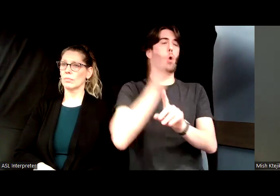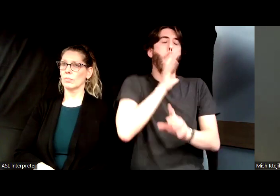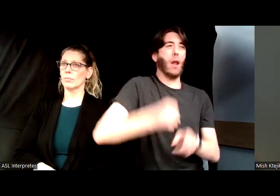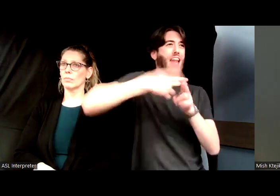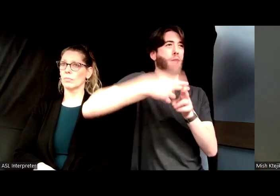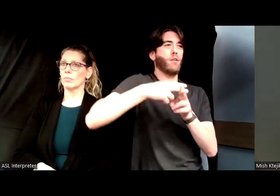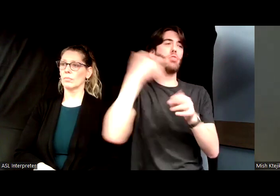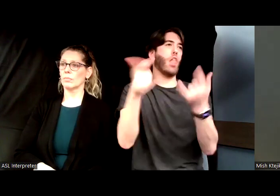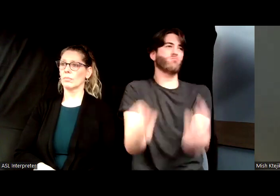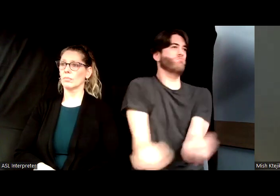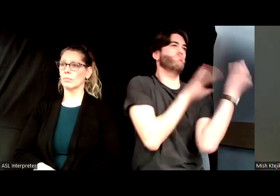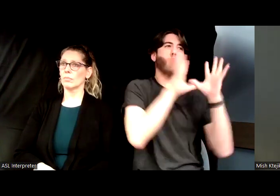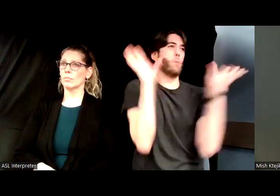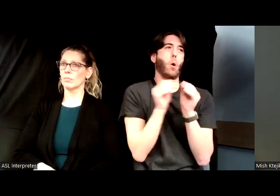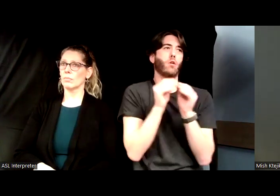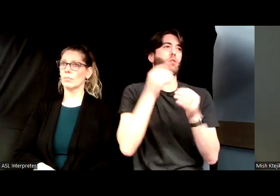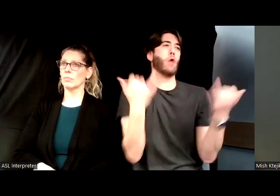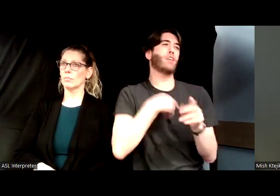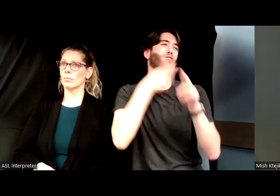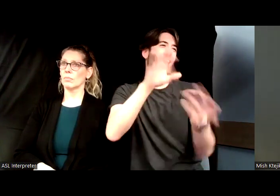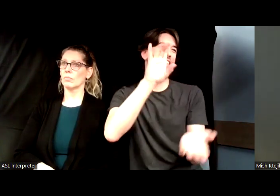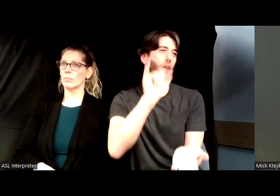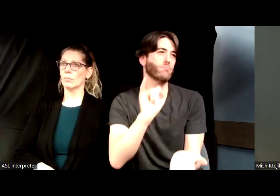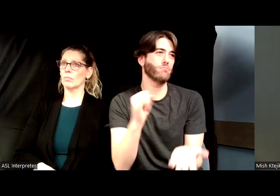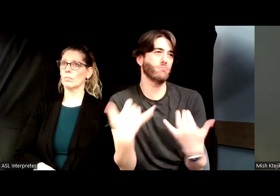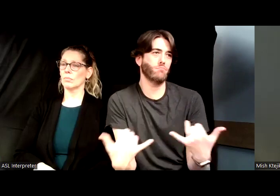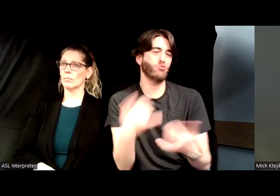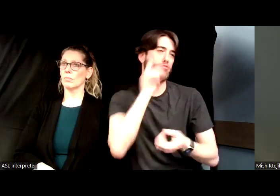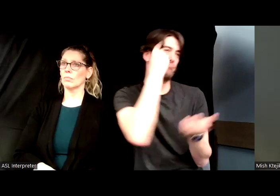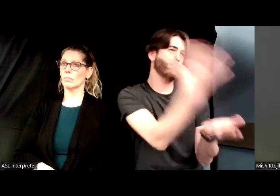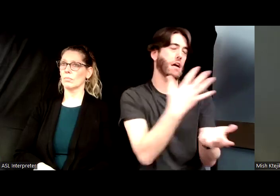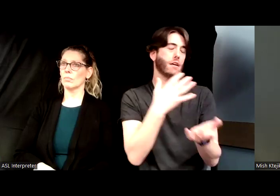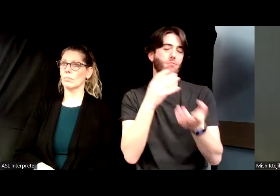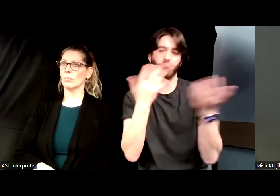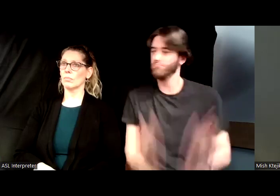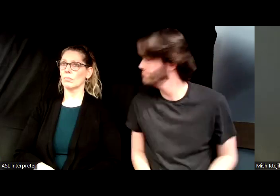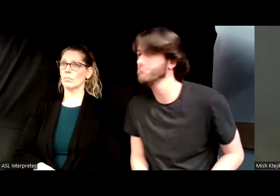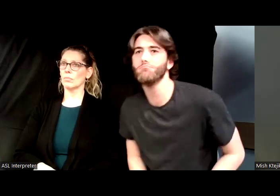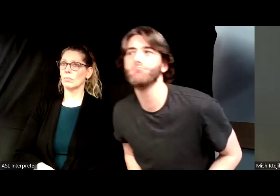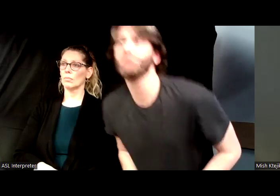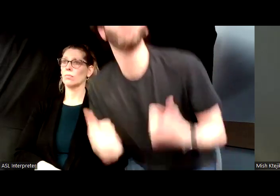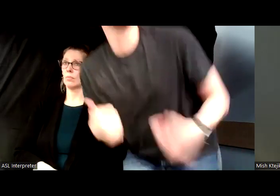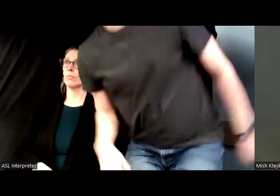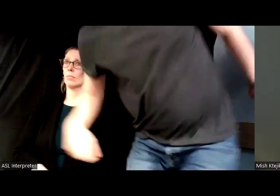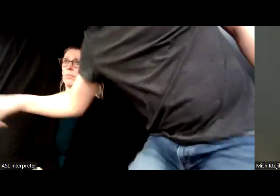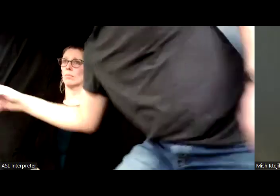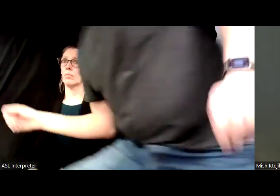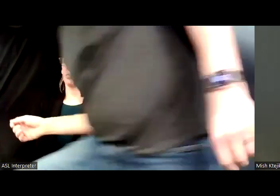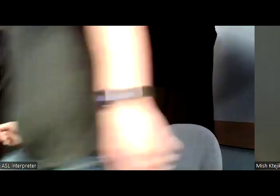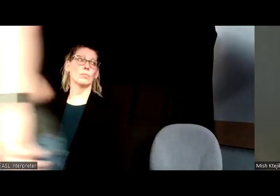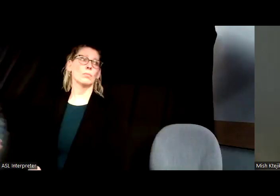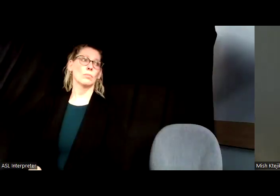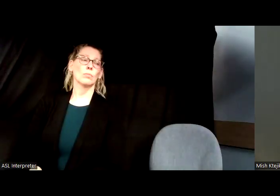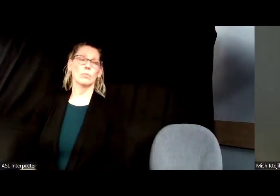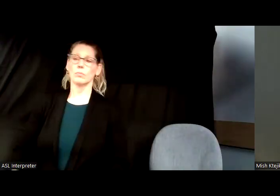So that was an old provisional like license that we don't even use anymore, but it's still, the remnants are still there. And